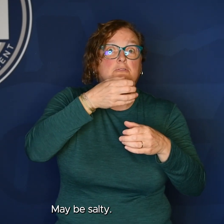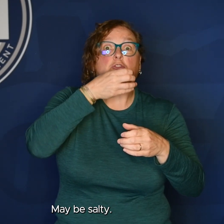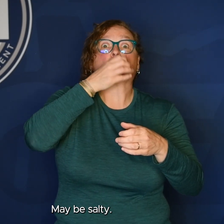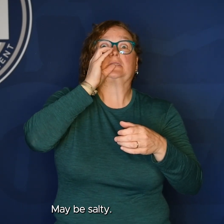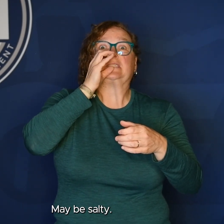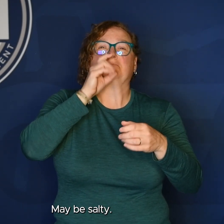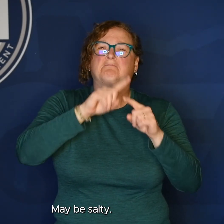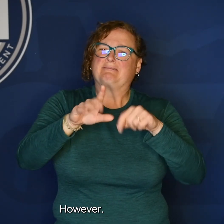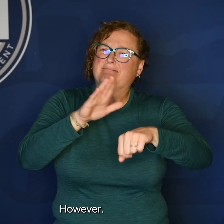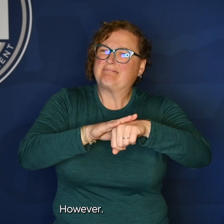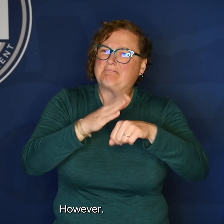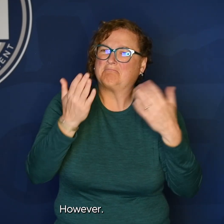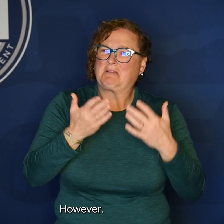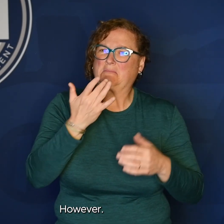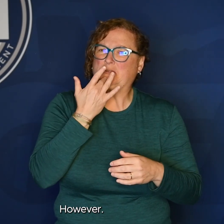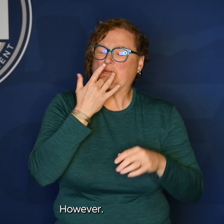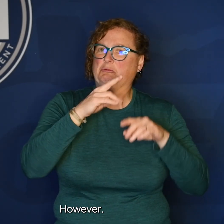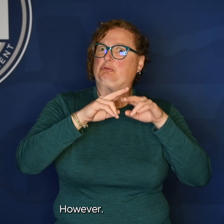be salty, however.